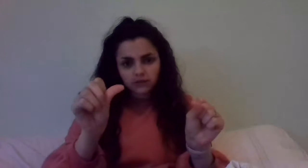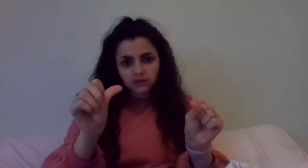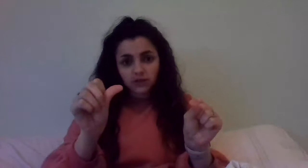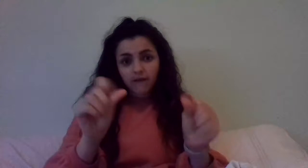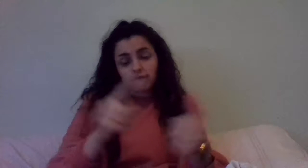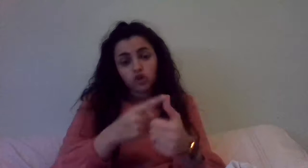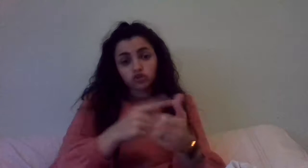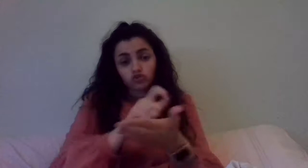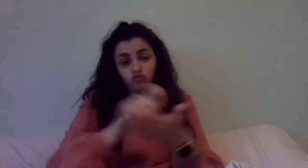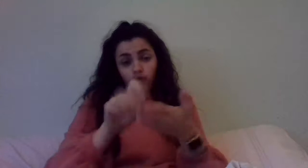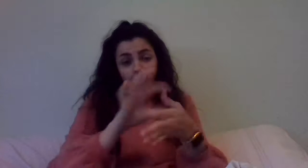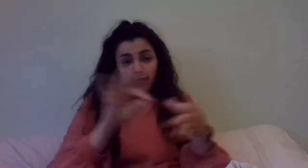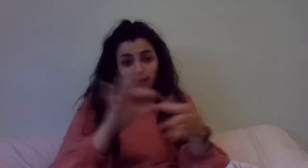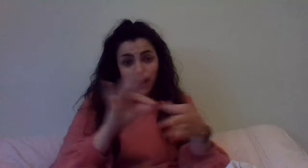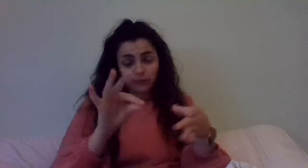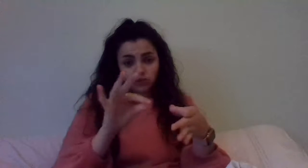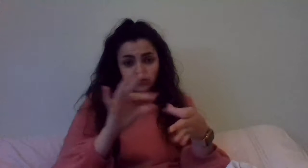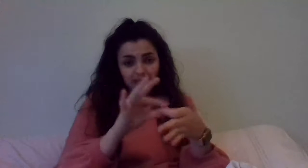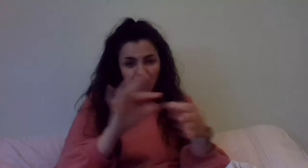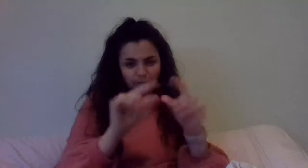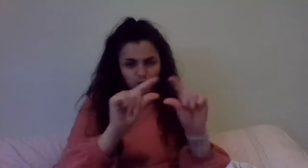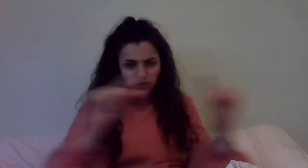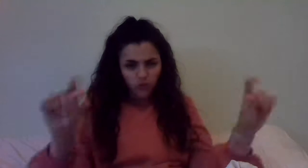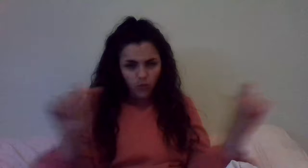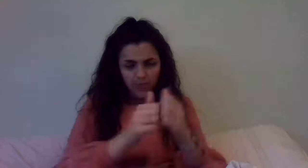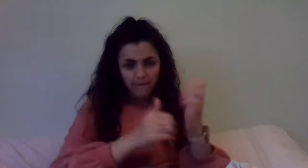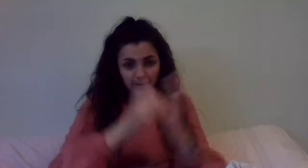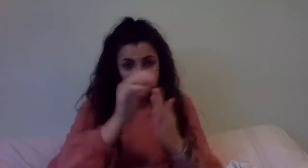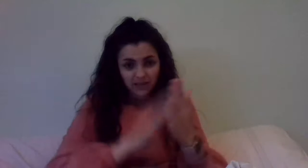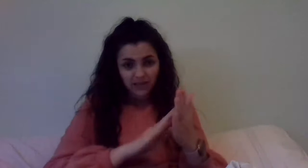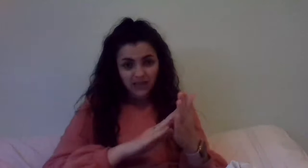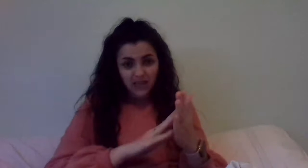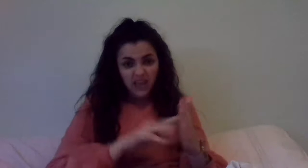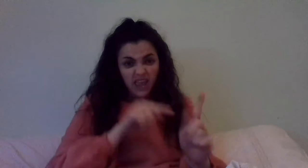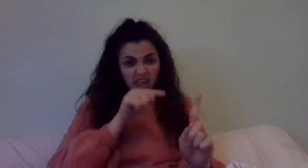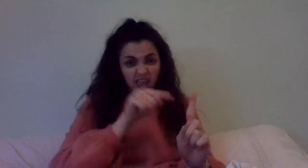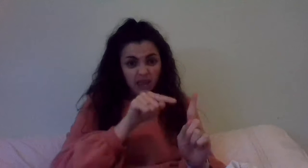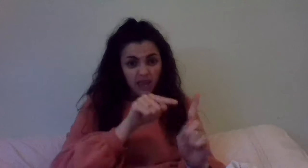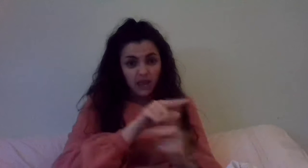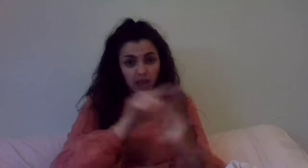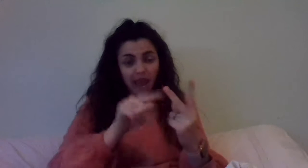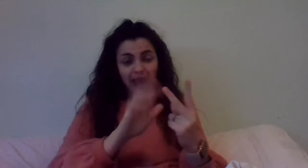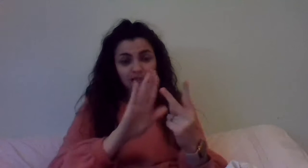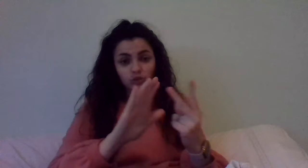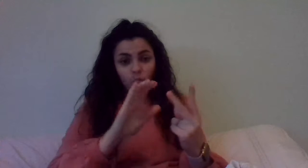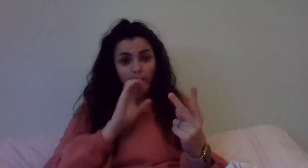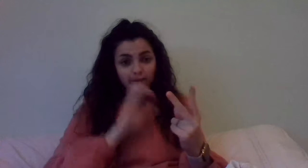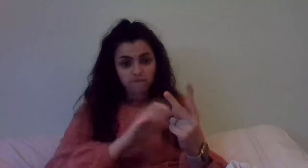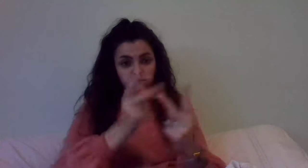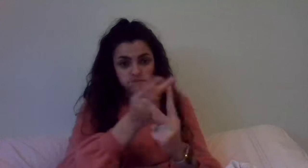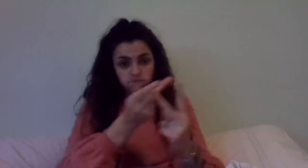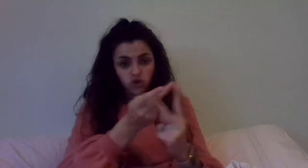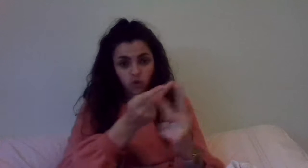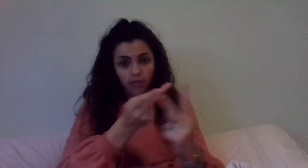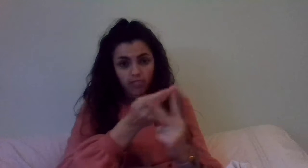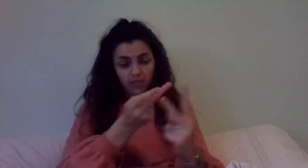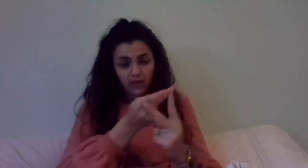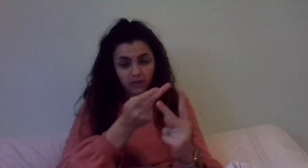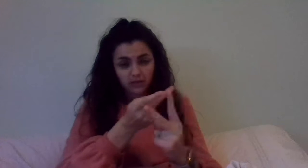the captions, when he and his wife, Gwendolyn Knight, are working on this series, they write the captions first.